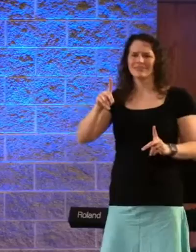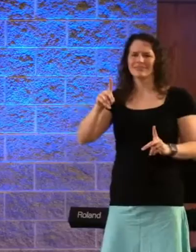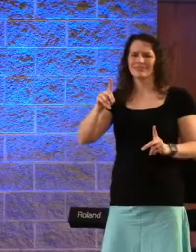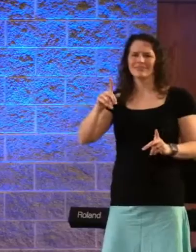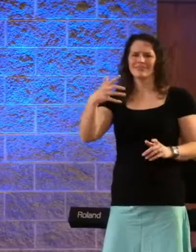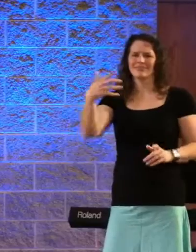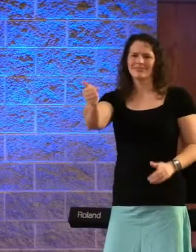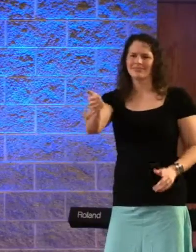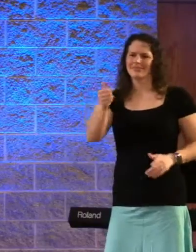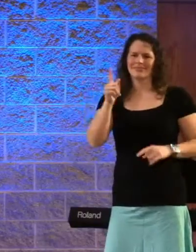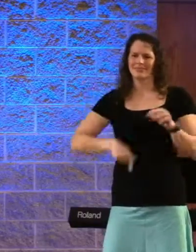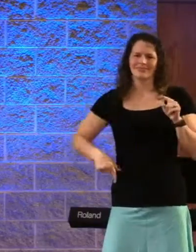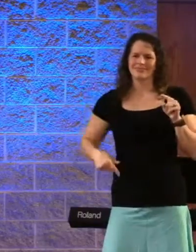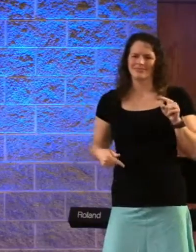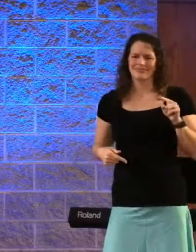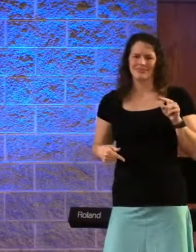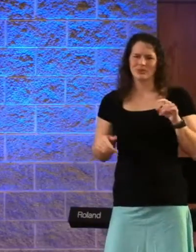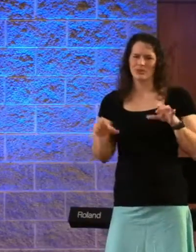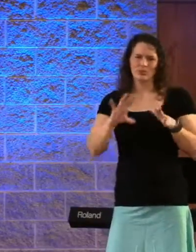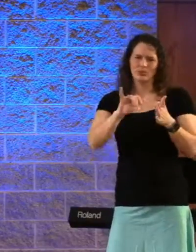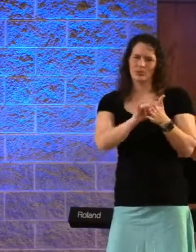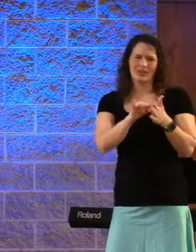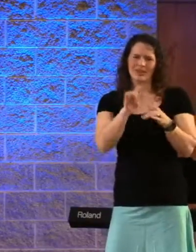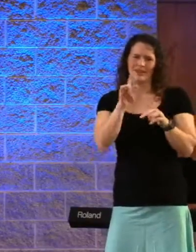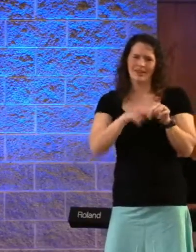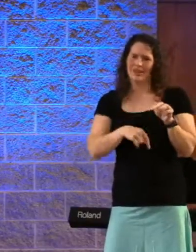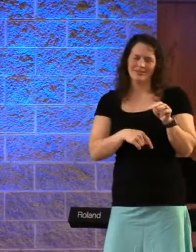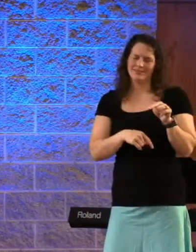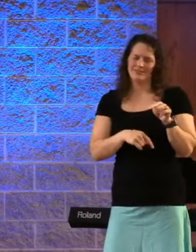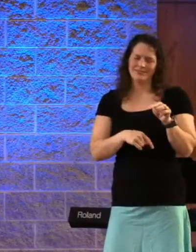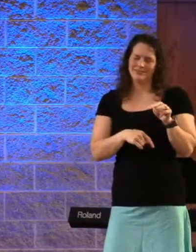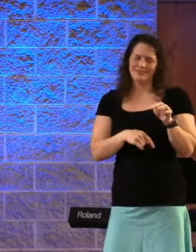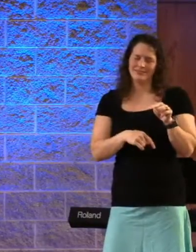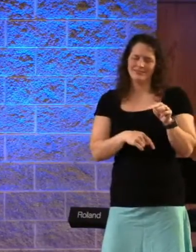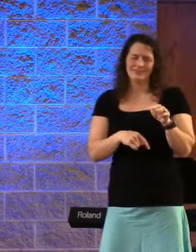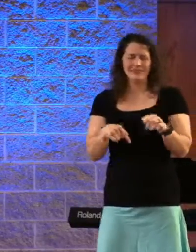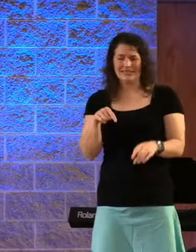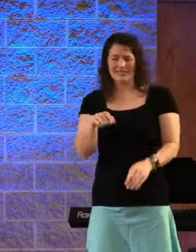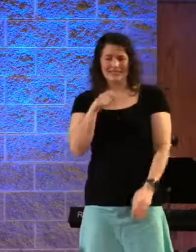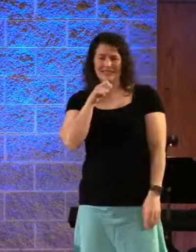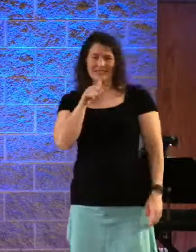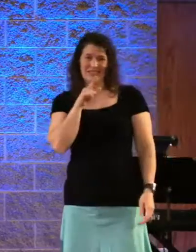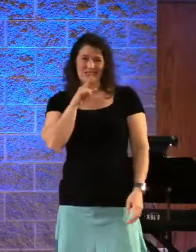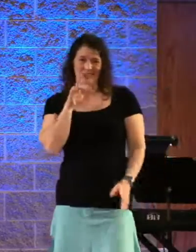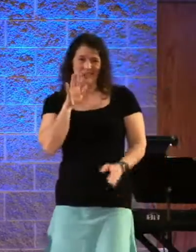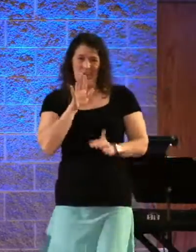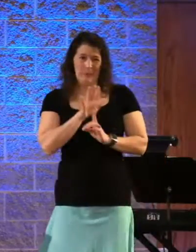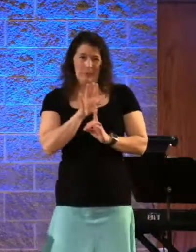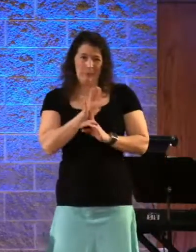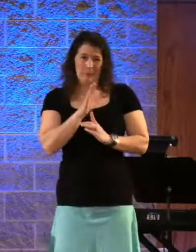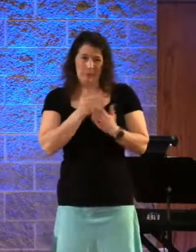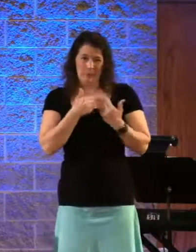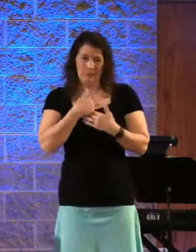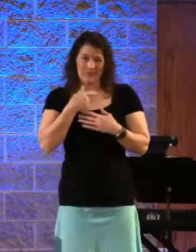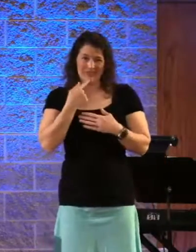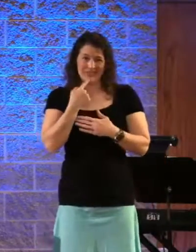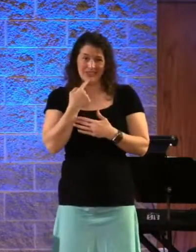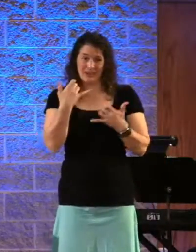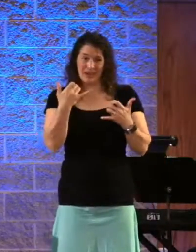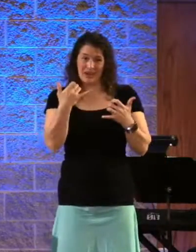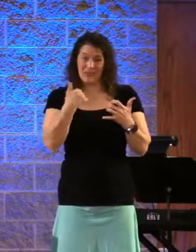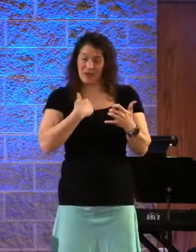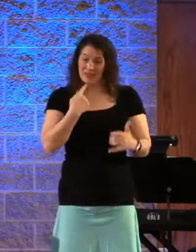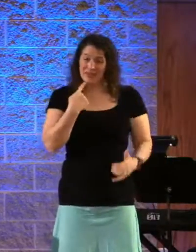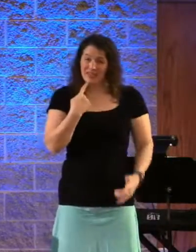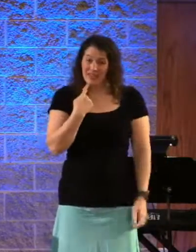simply can't do that. This isn't going to be a really popular thing for me to say right now, but I'm going to